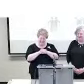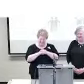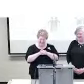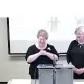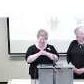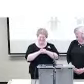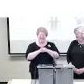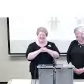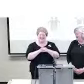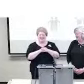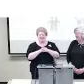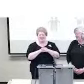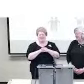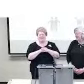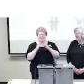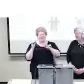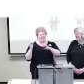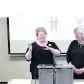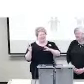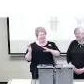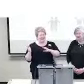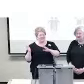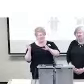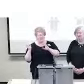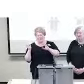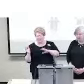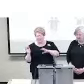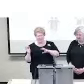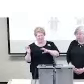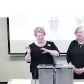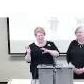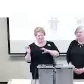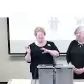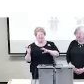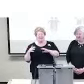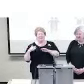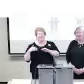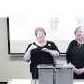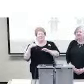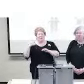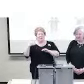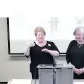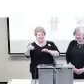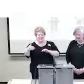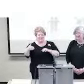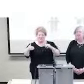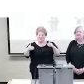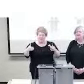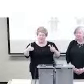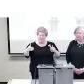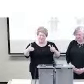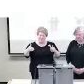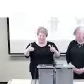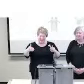kill our time and also volunteering is a beautiful thing to do but if we overextend our